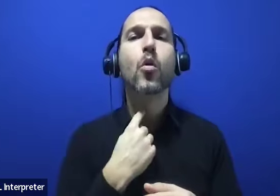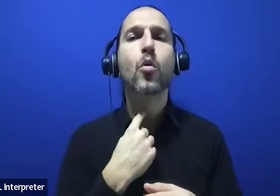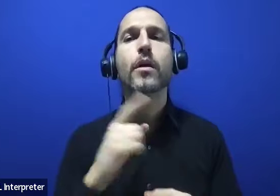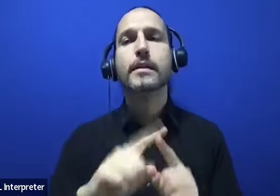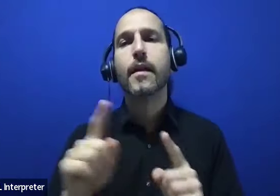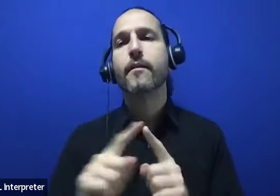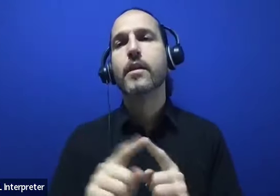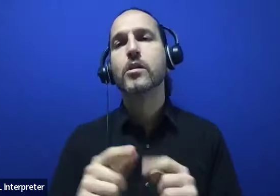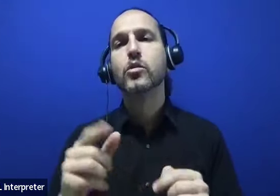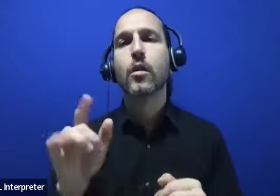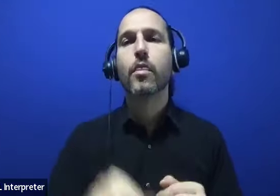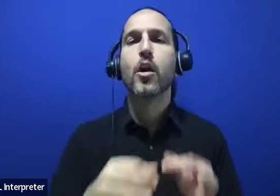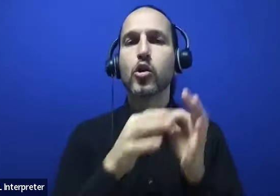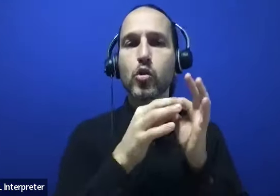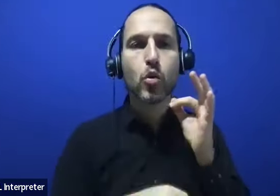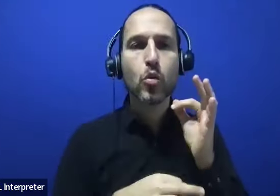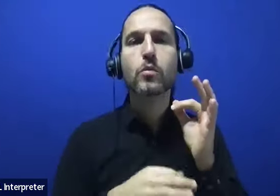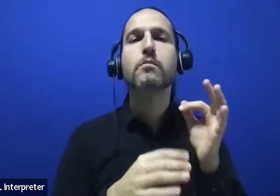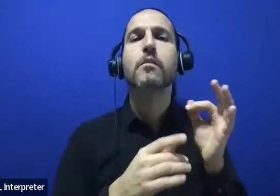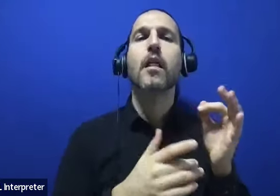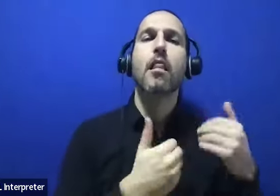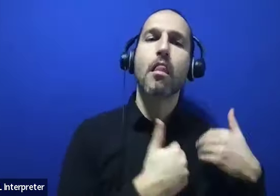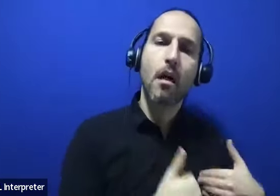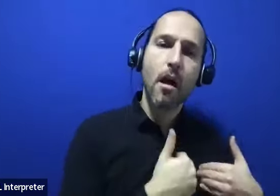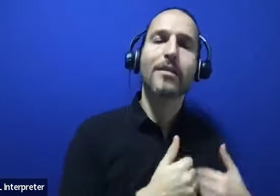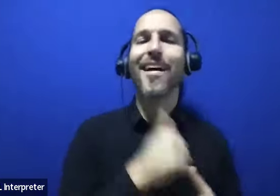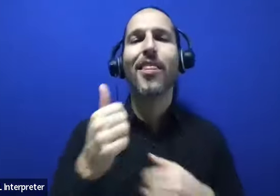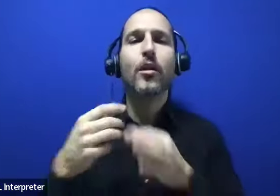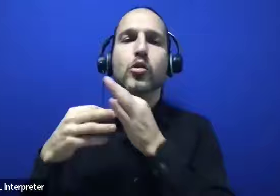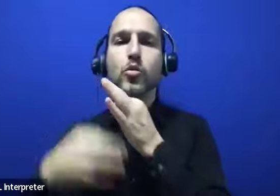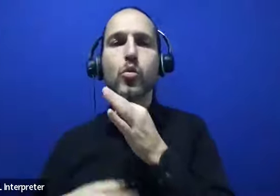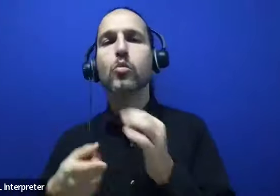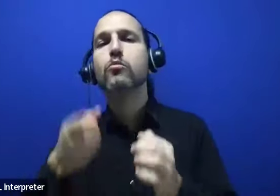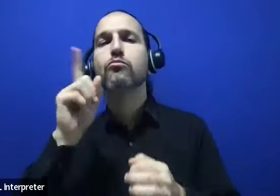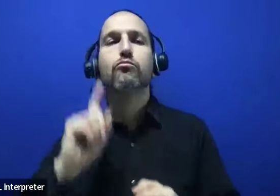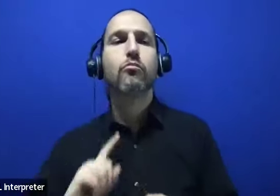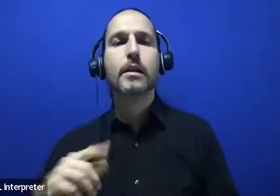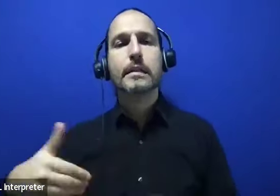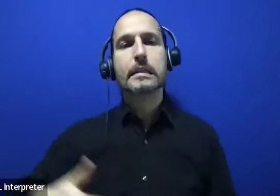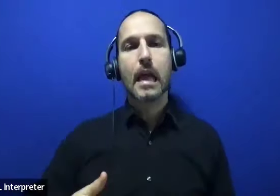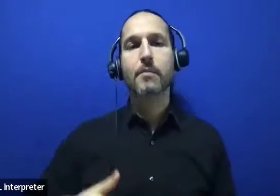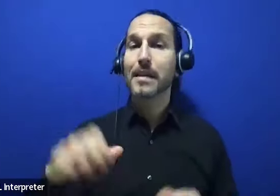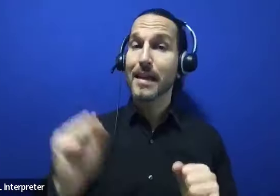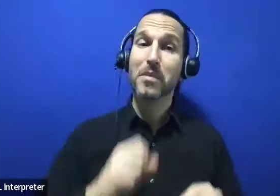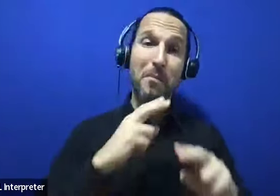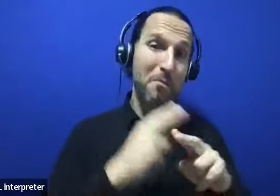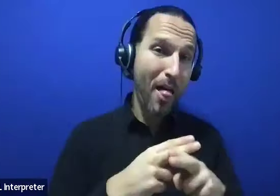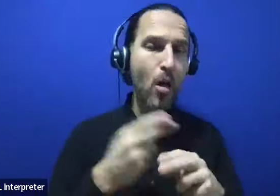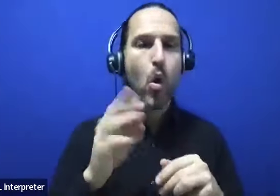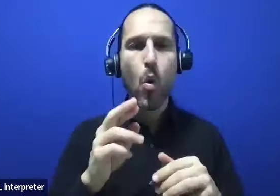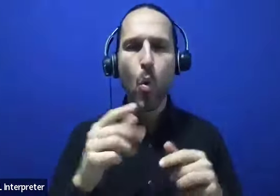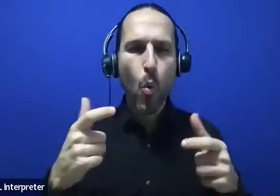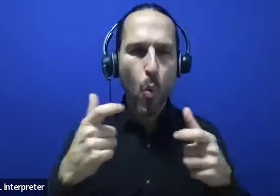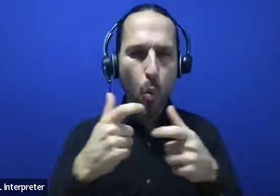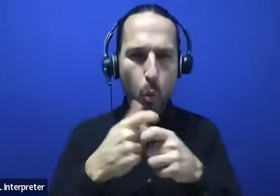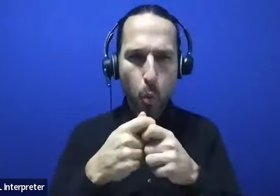tubes that go to your lungs, the tubes that go to your stomach. And those can be blocked, interfered with small. Many of the kids need to